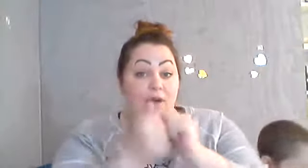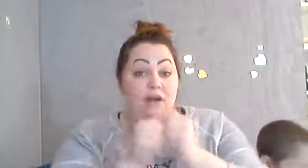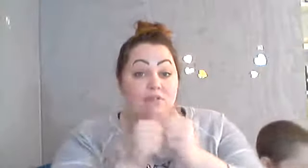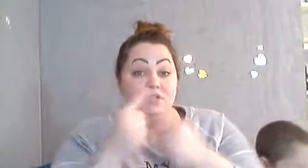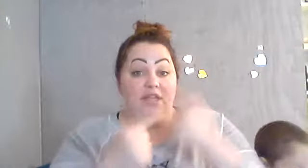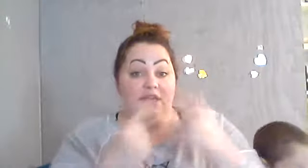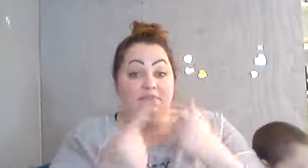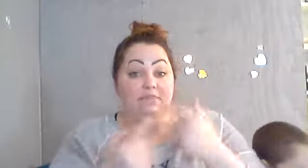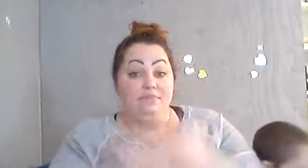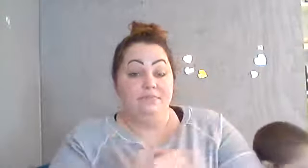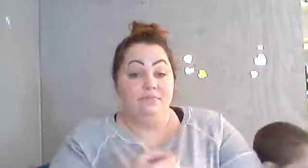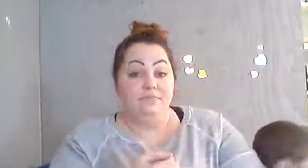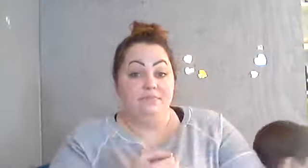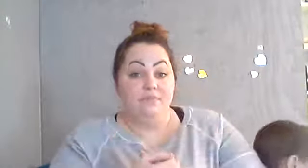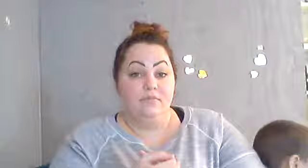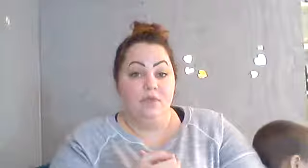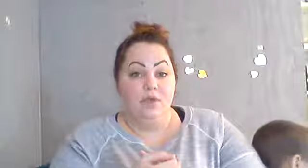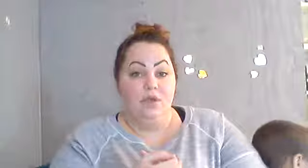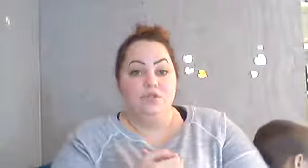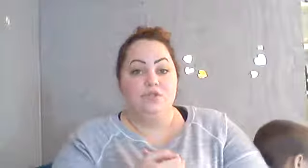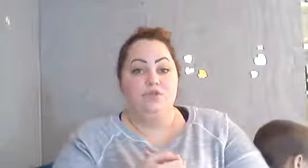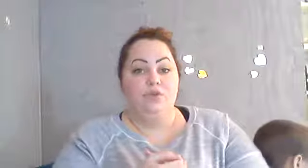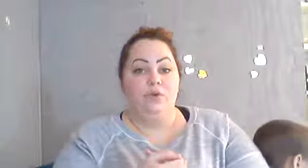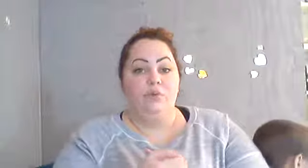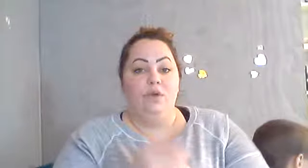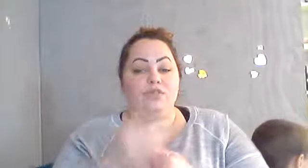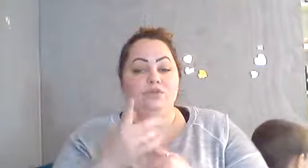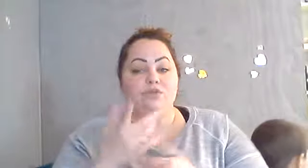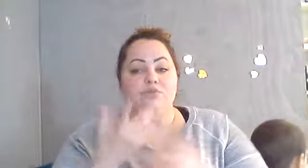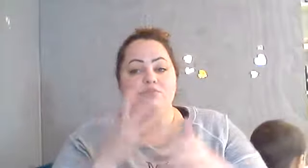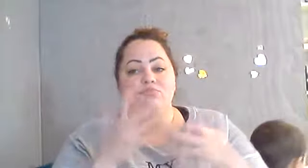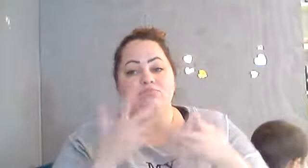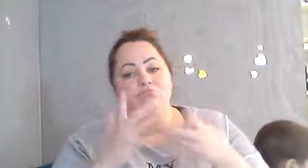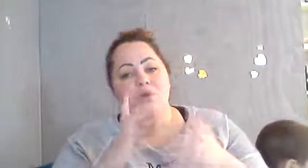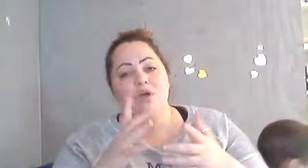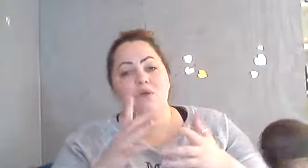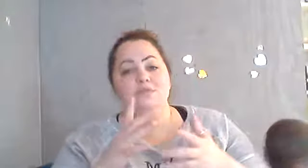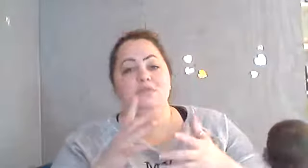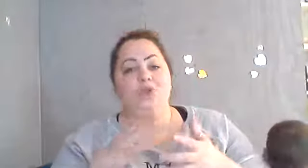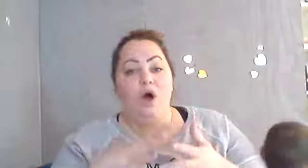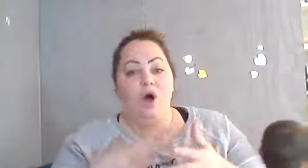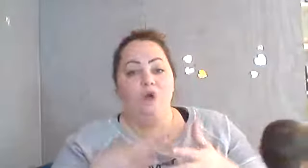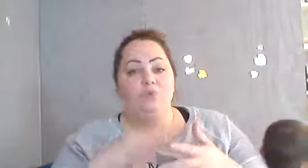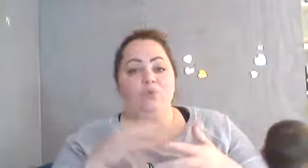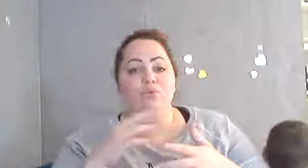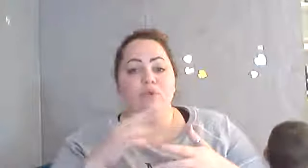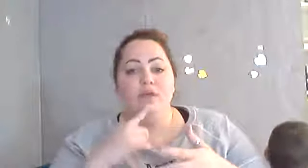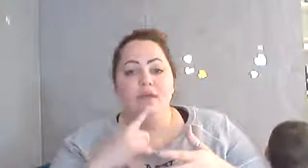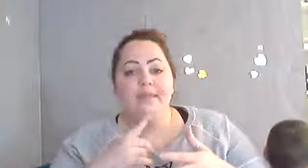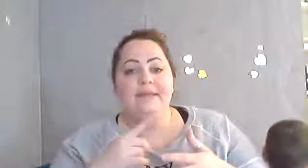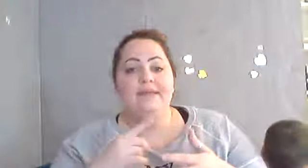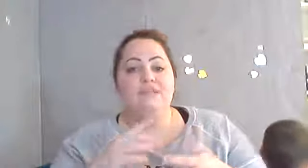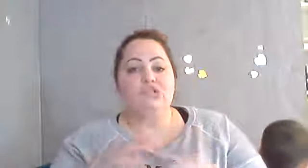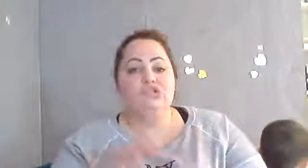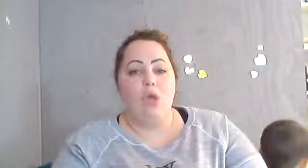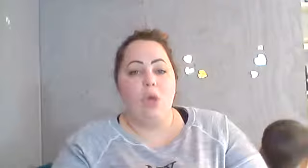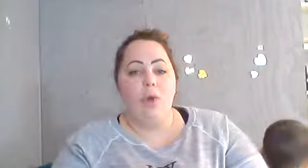how to sign. So you don't want to talk really